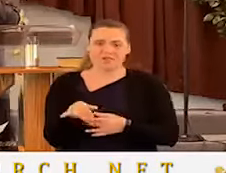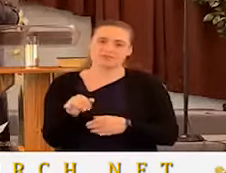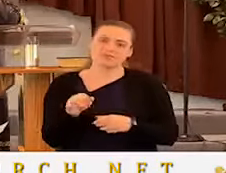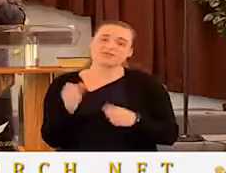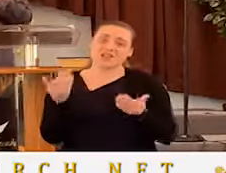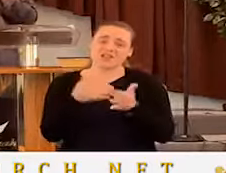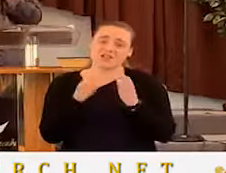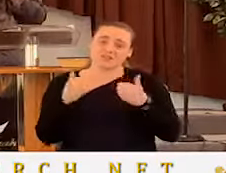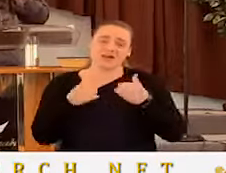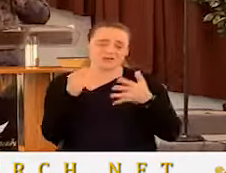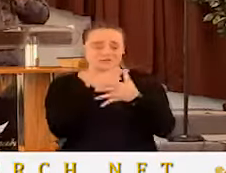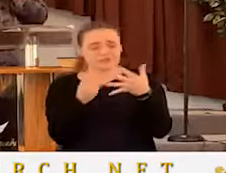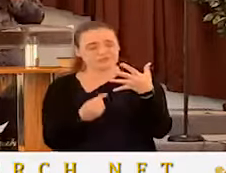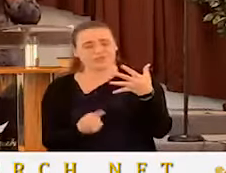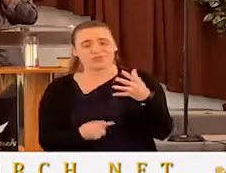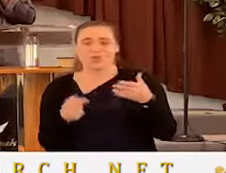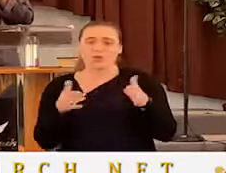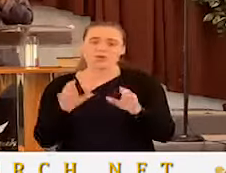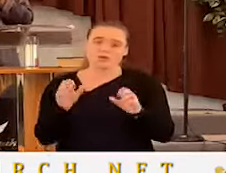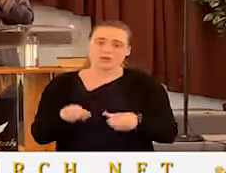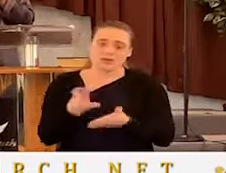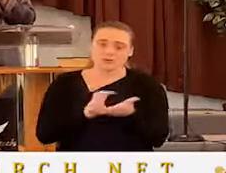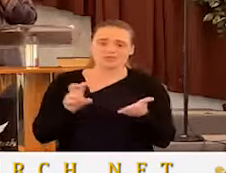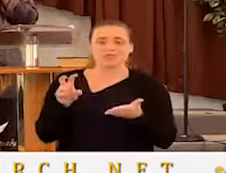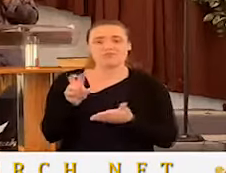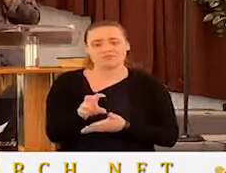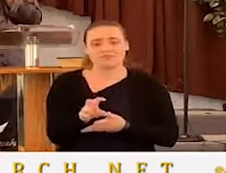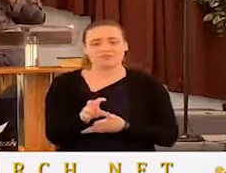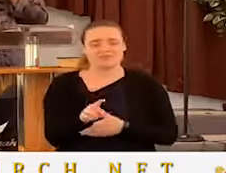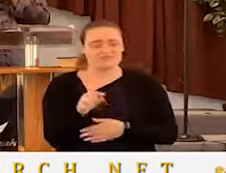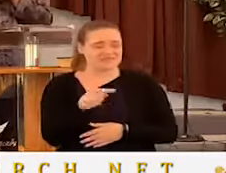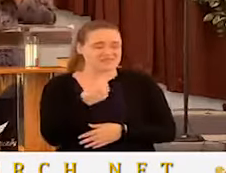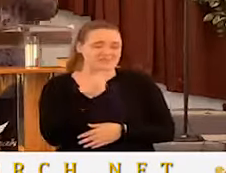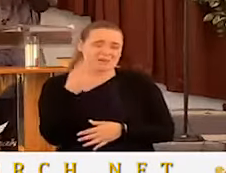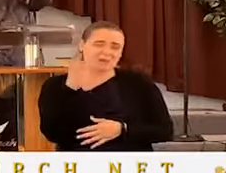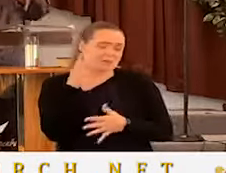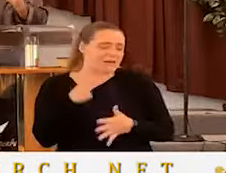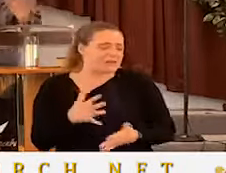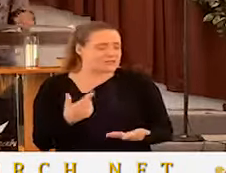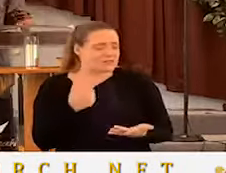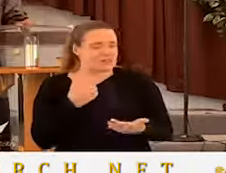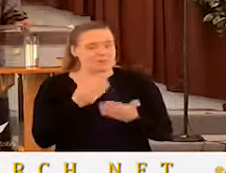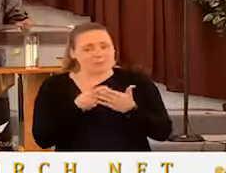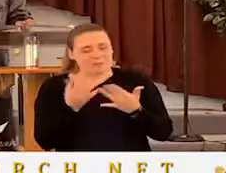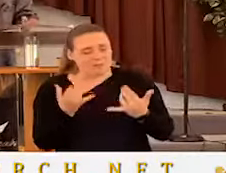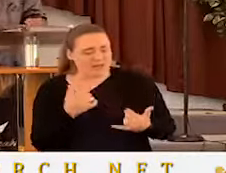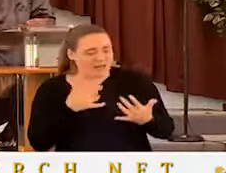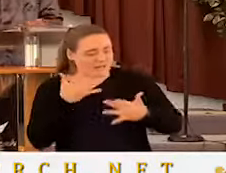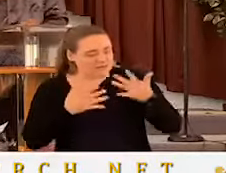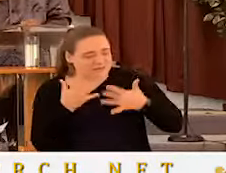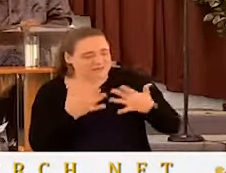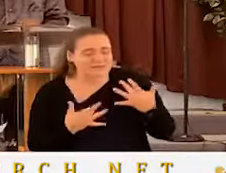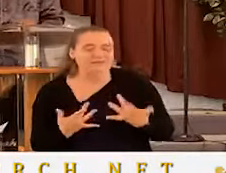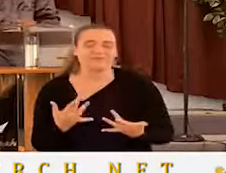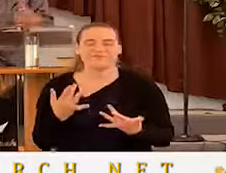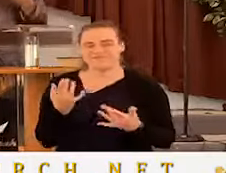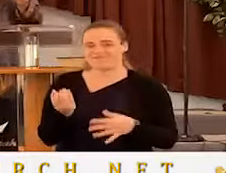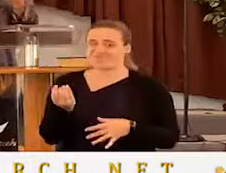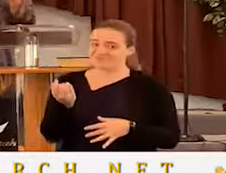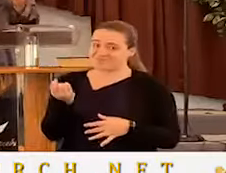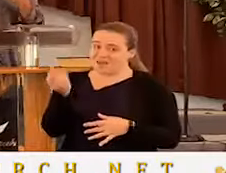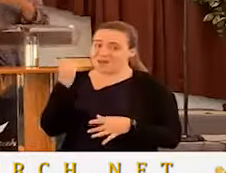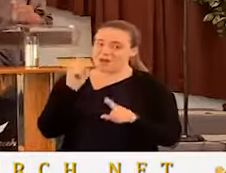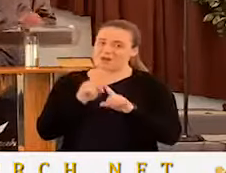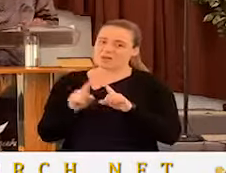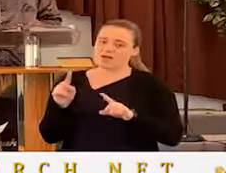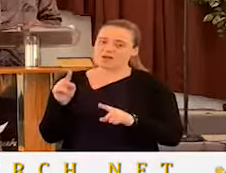Some of you are saying, but Pastor, I don't have it. You cannot afford not to give because what God's about to do. I was talking to someone just a few days ago, and